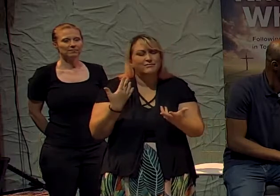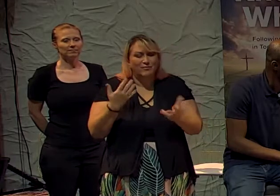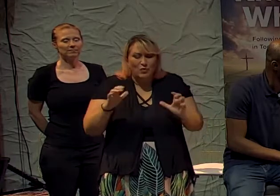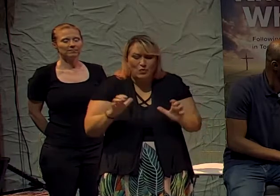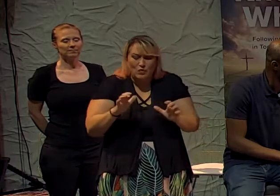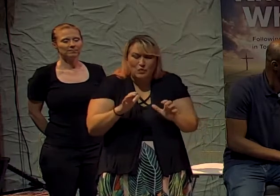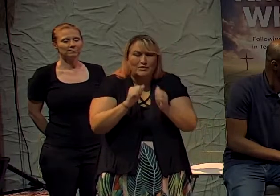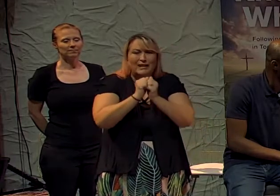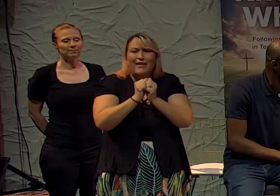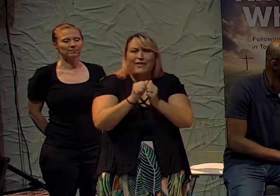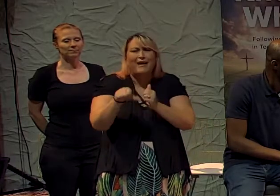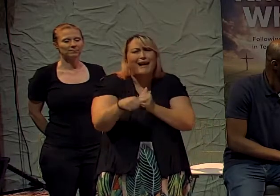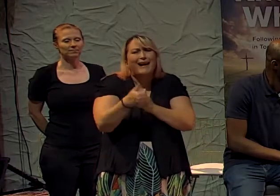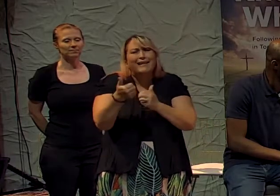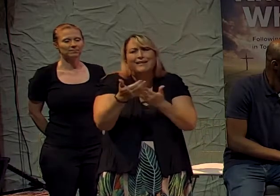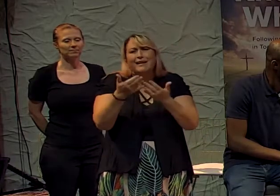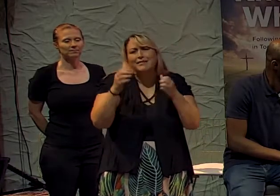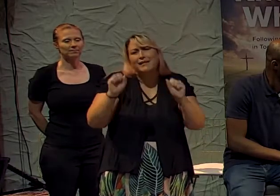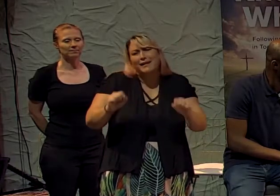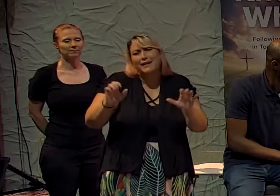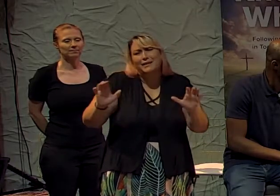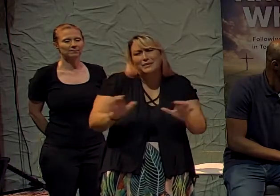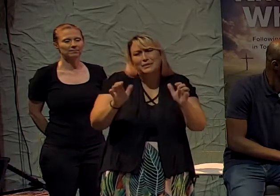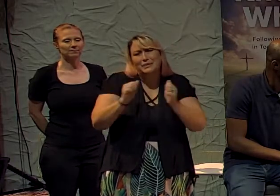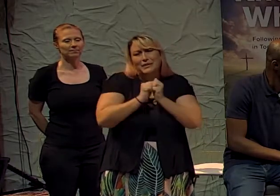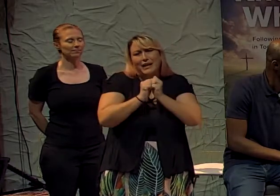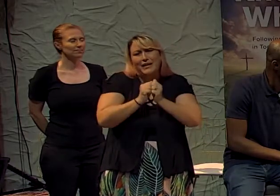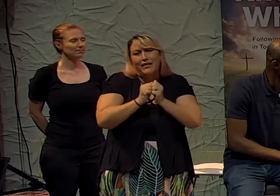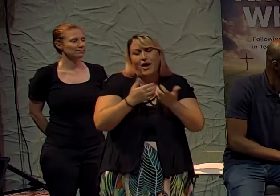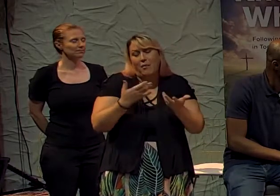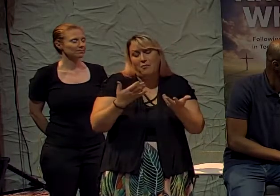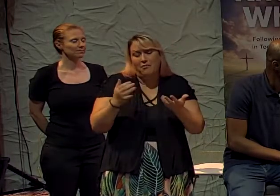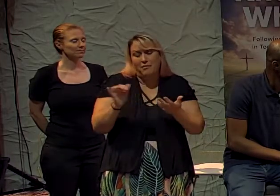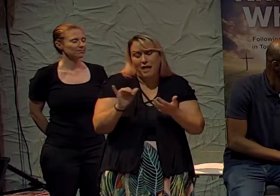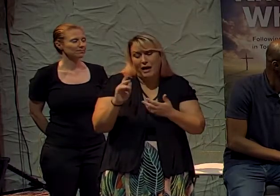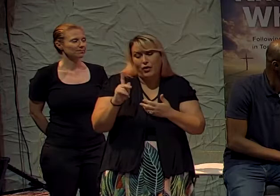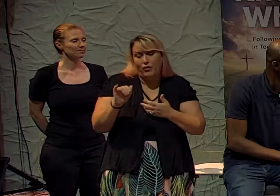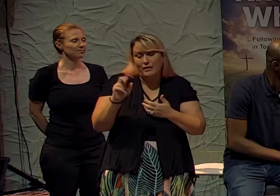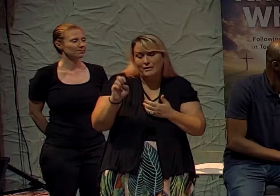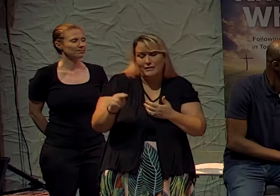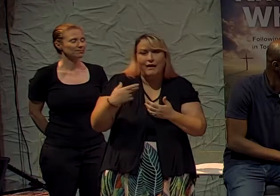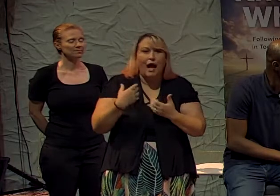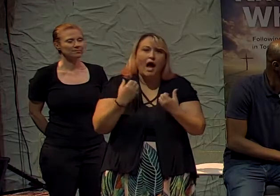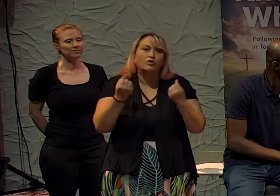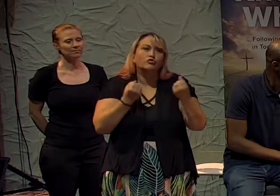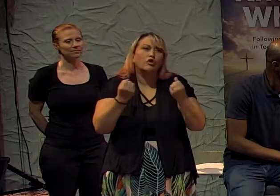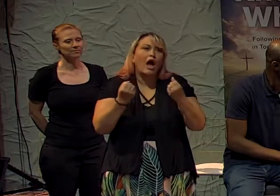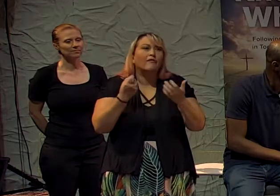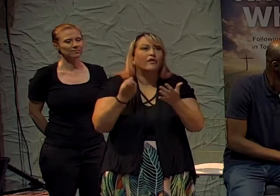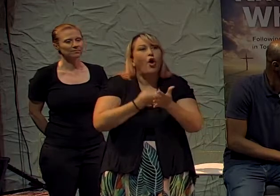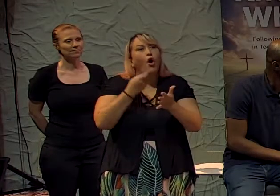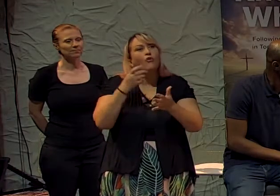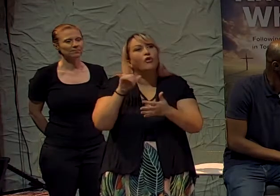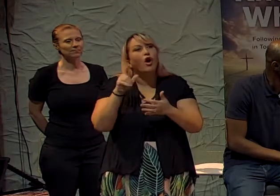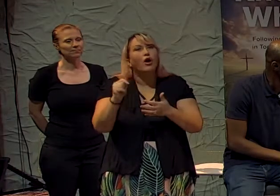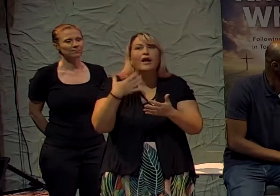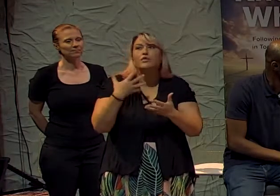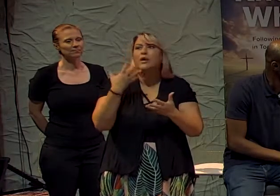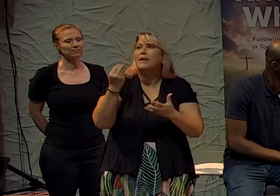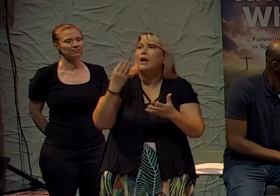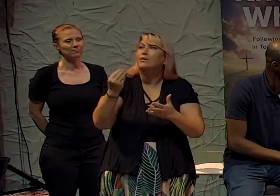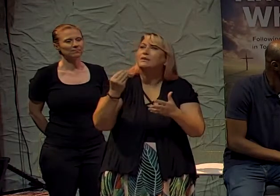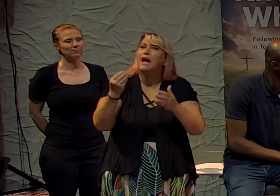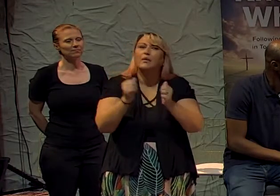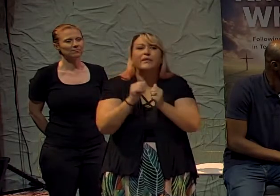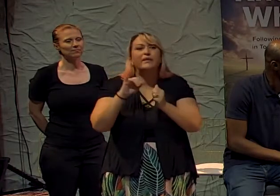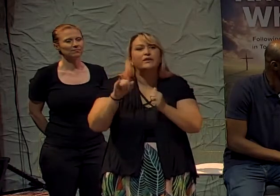together, anything you can do together. I'm like Kristen, I'm the driver of the golf cart, but I just want to be out there in the beauty and be with Jim.